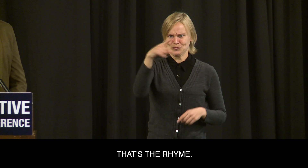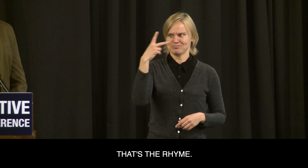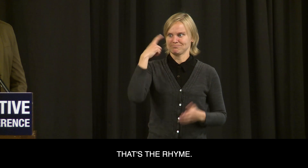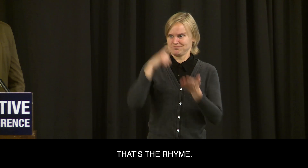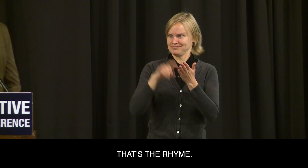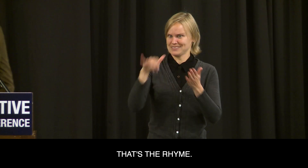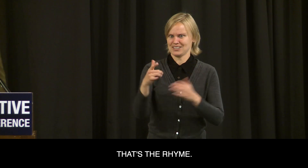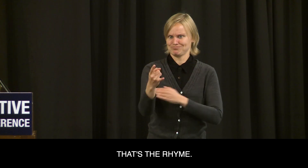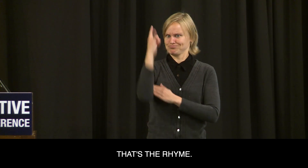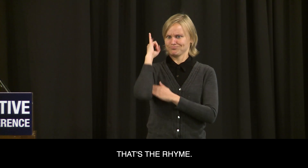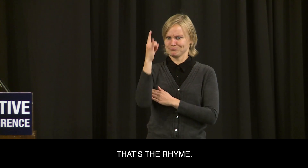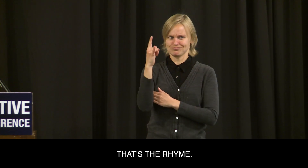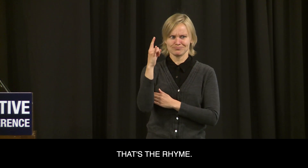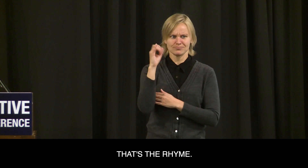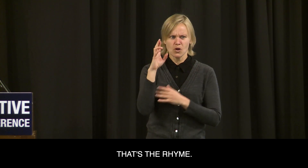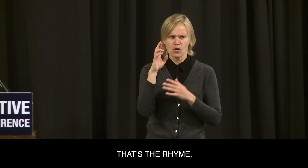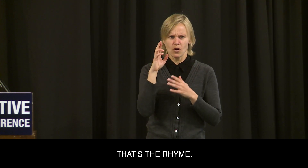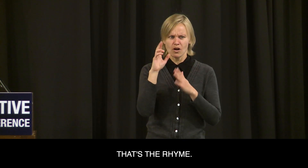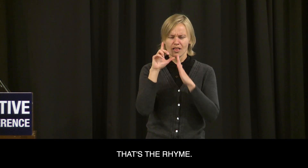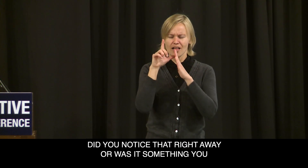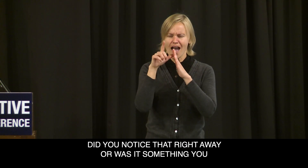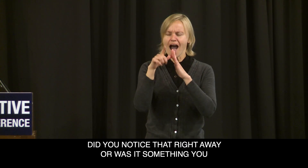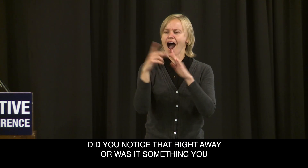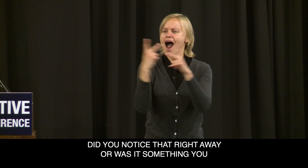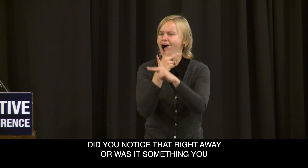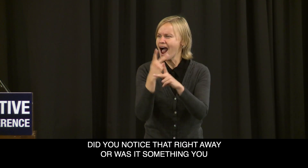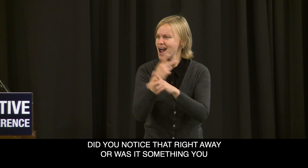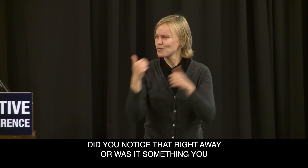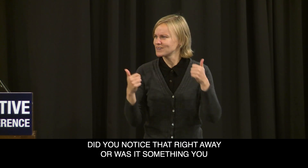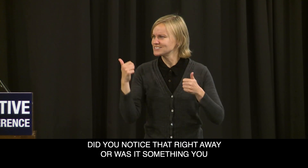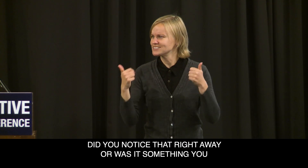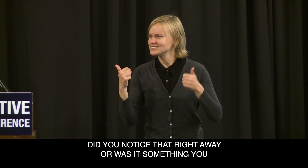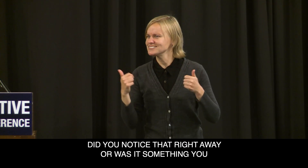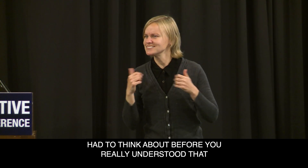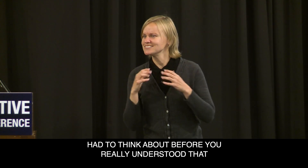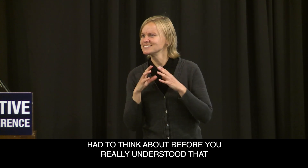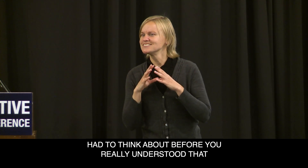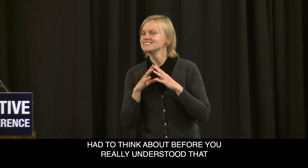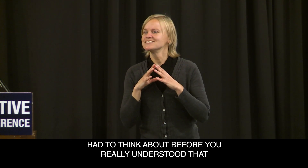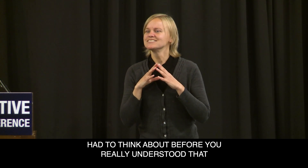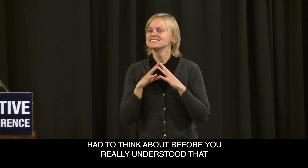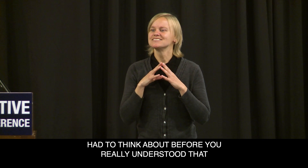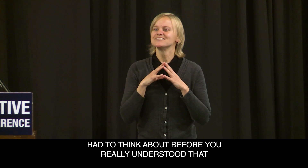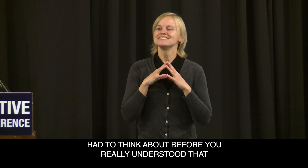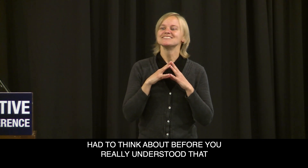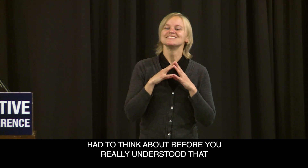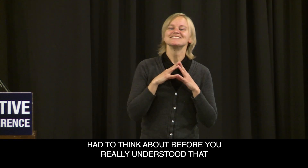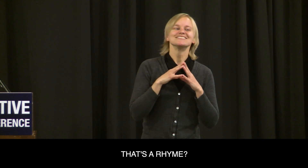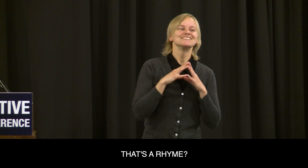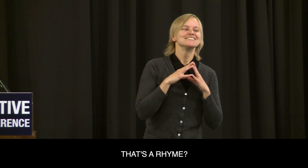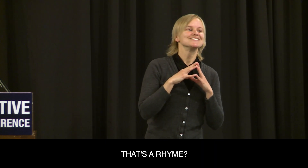That's the rhyme. Did you notice that right away, or was it something you had to think about before you really understood that that's a rhyme?